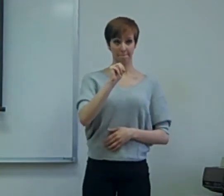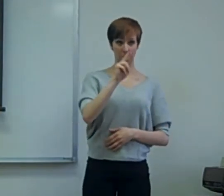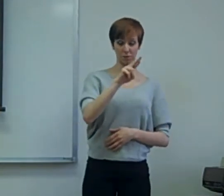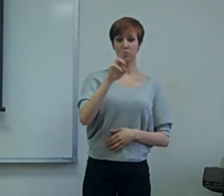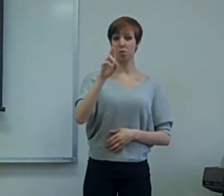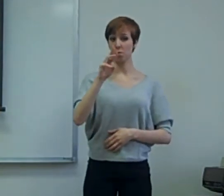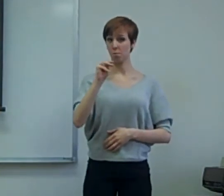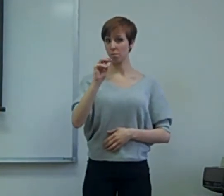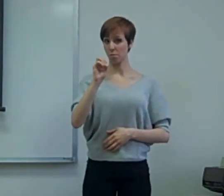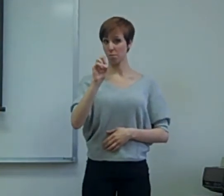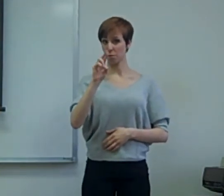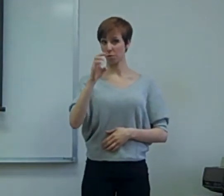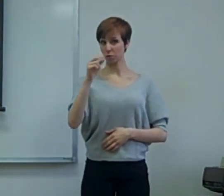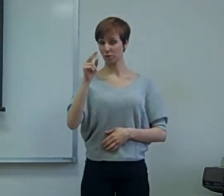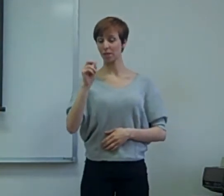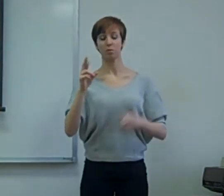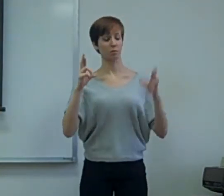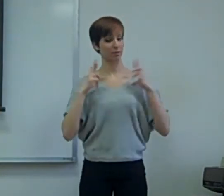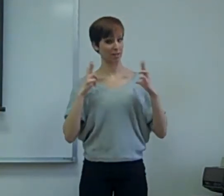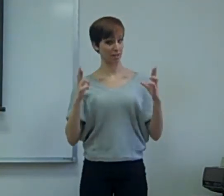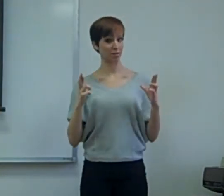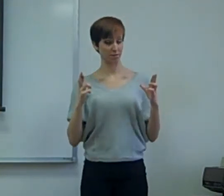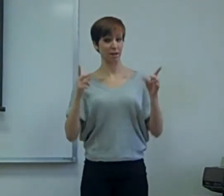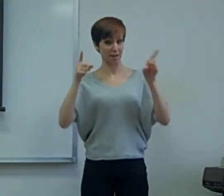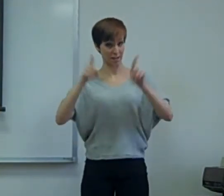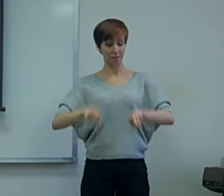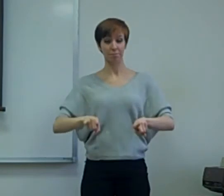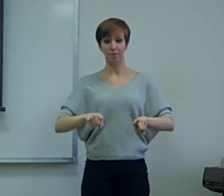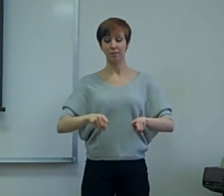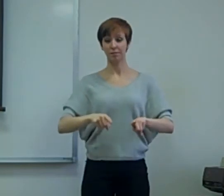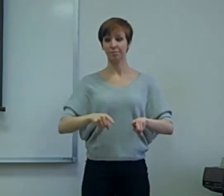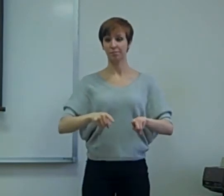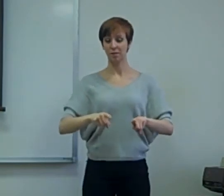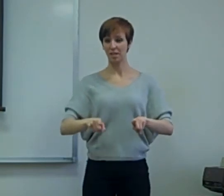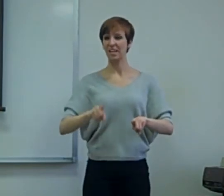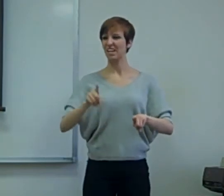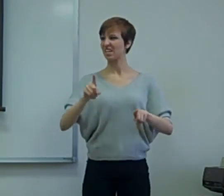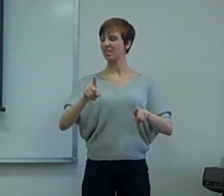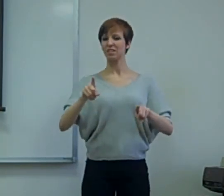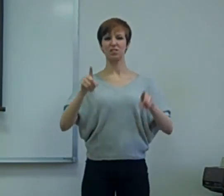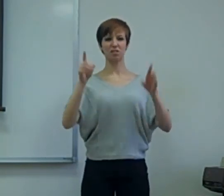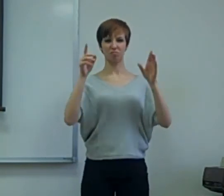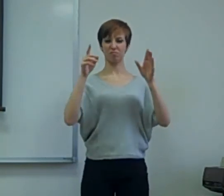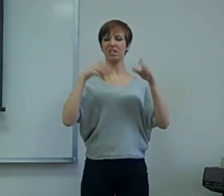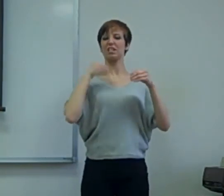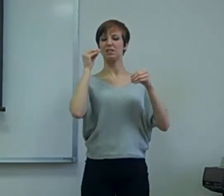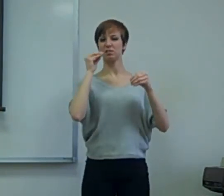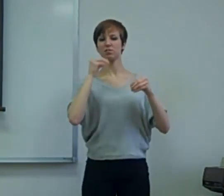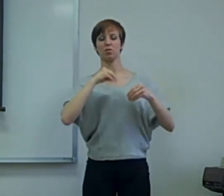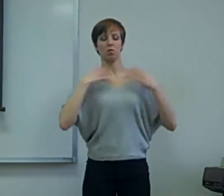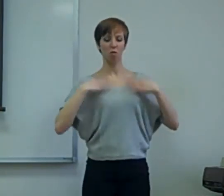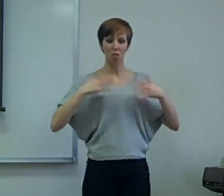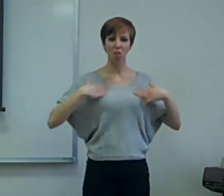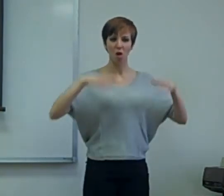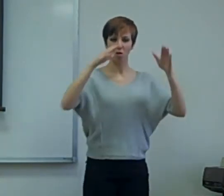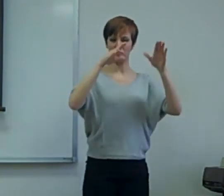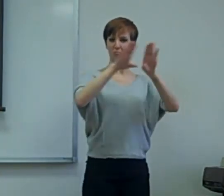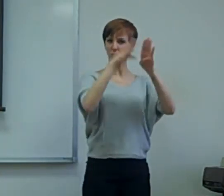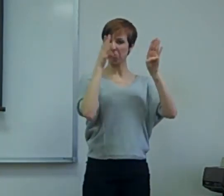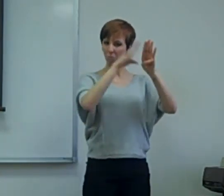retired, and when Mr. Merchant retired, he was cleaning out one of his closets, and he found a paper that